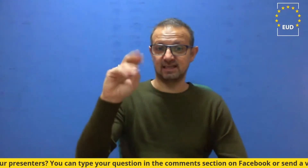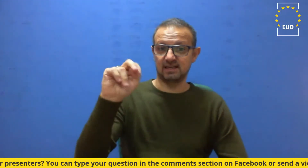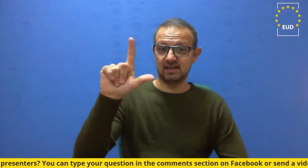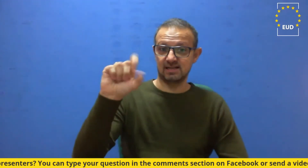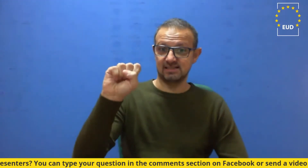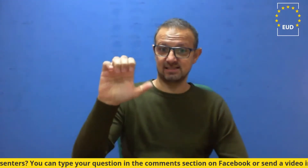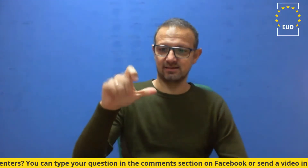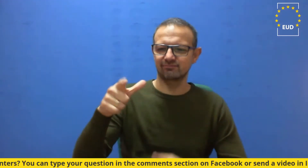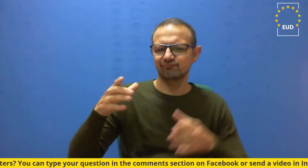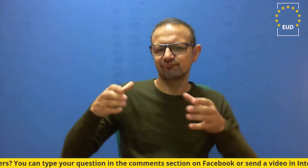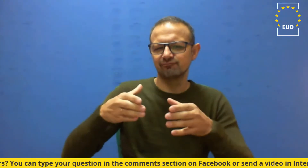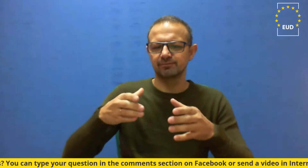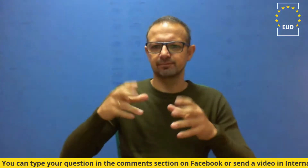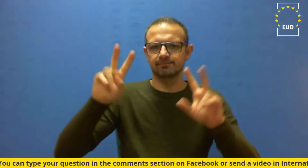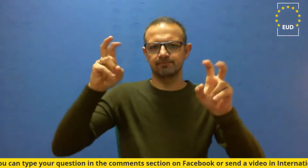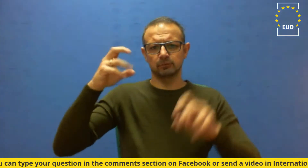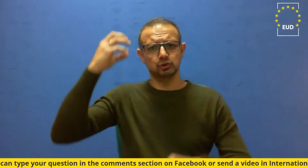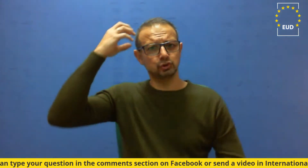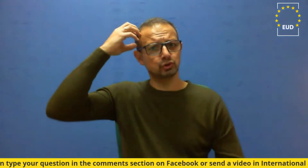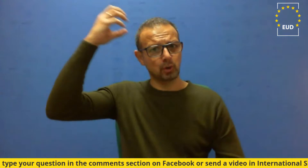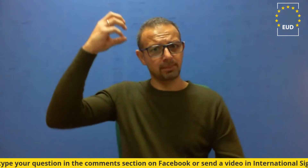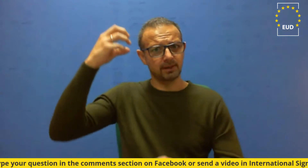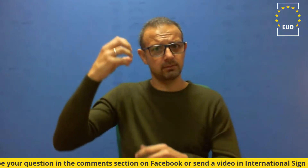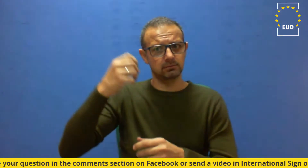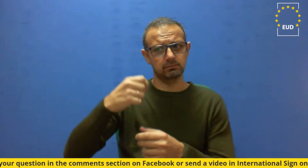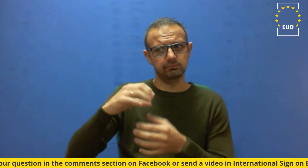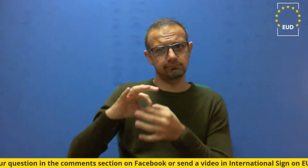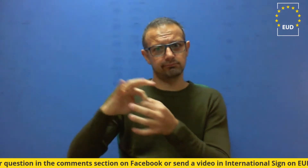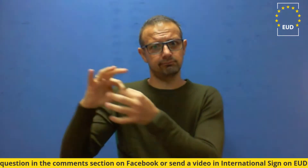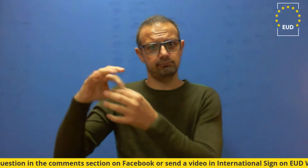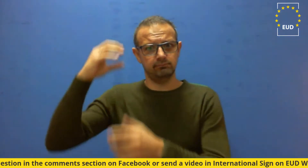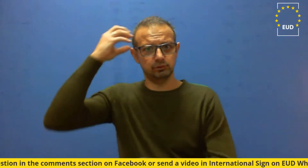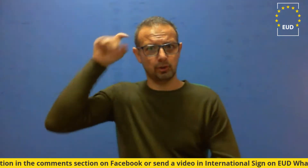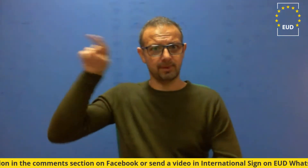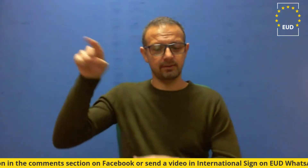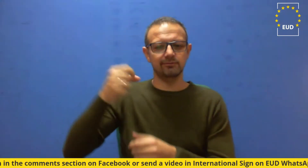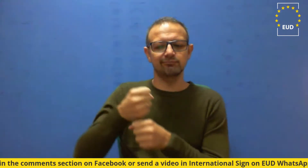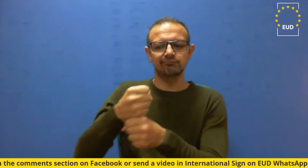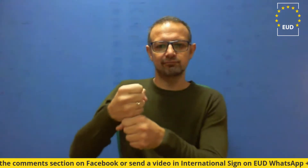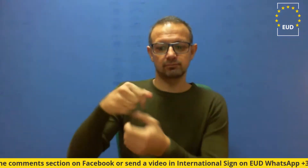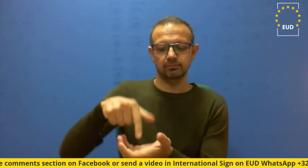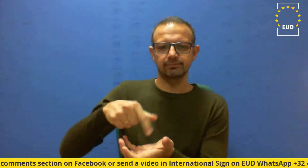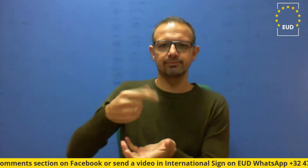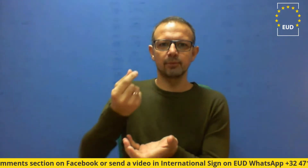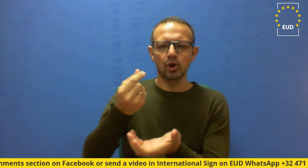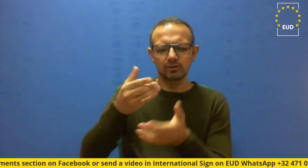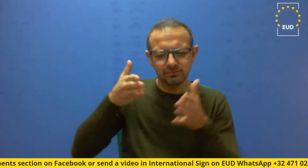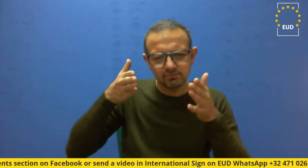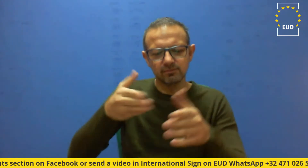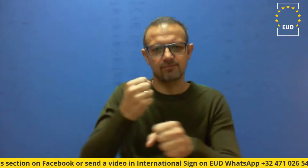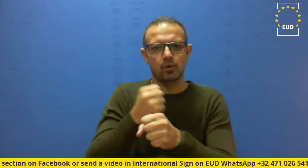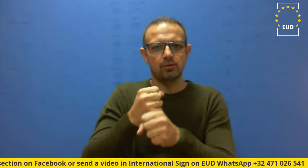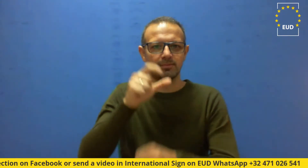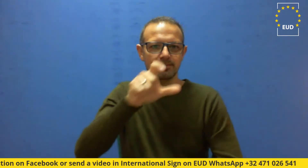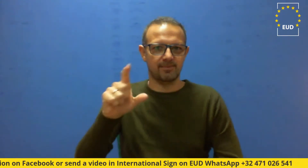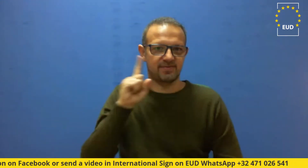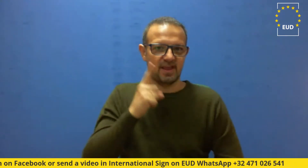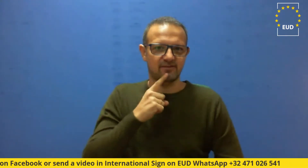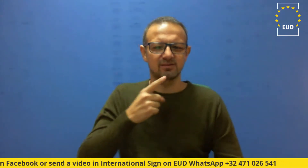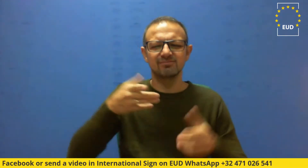and I am representing the Center for Languages that is working